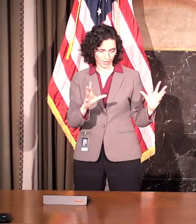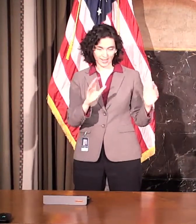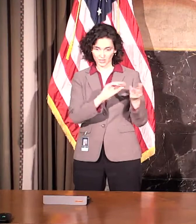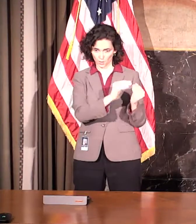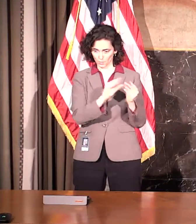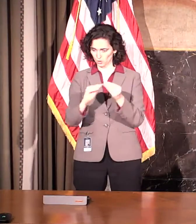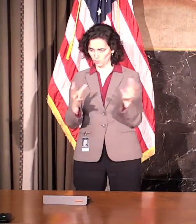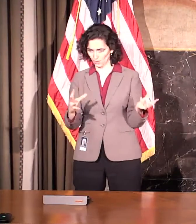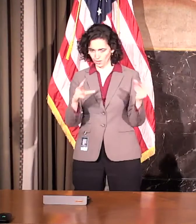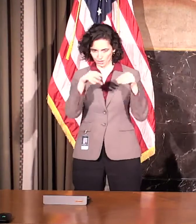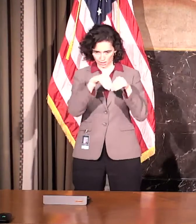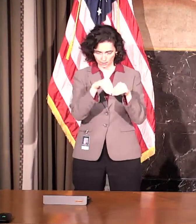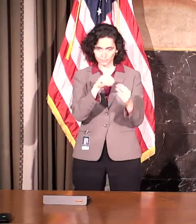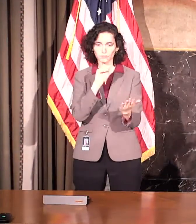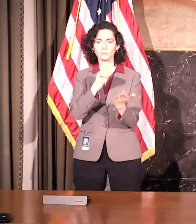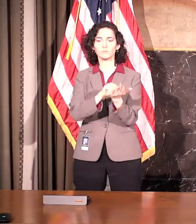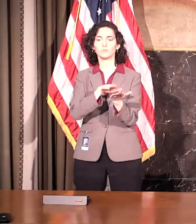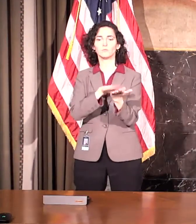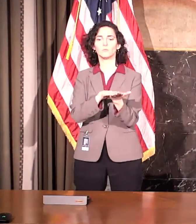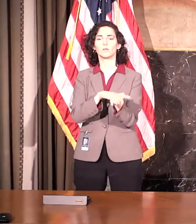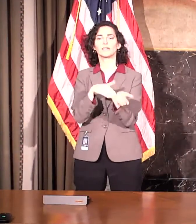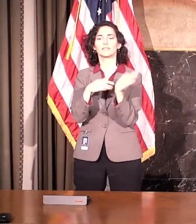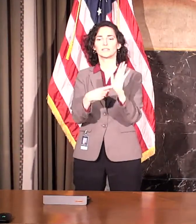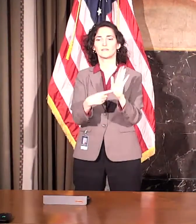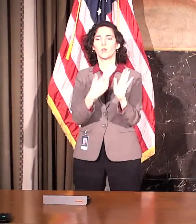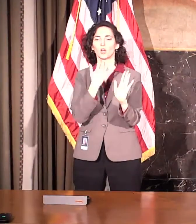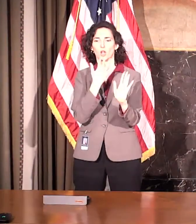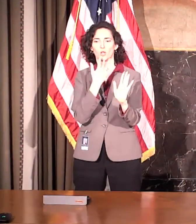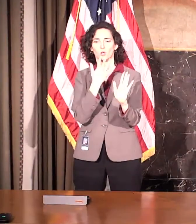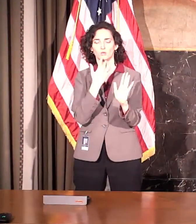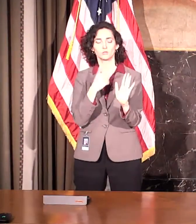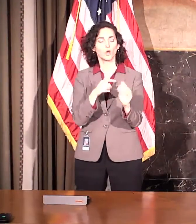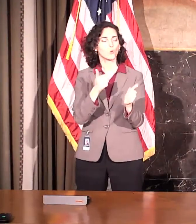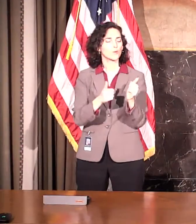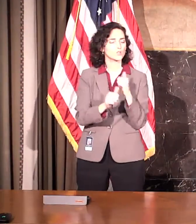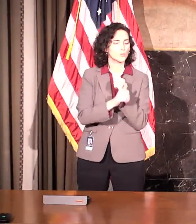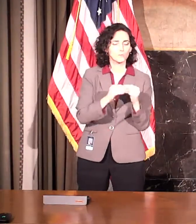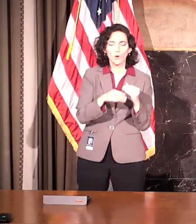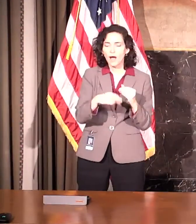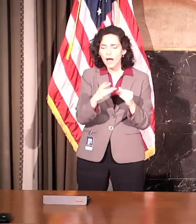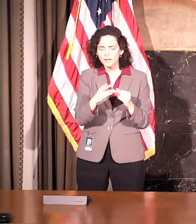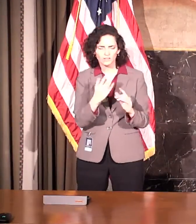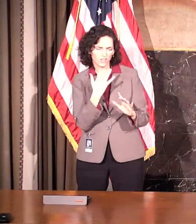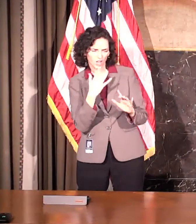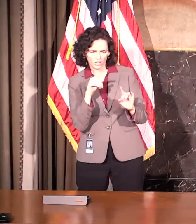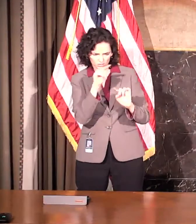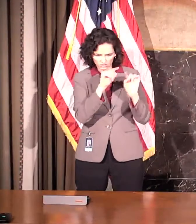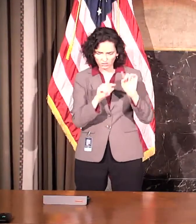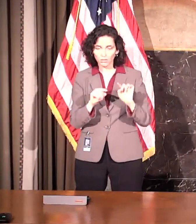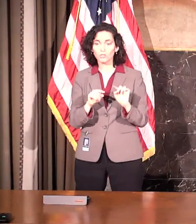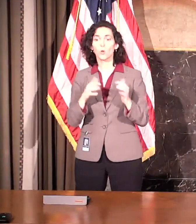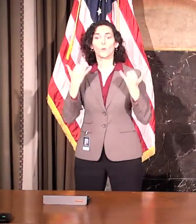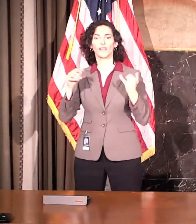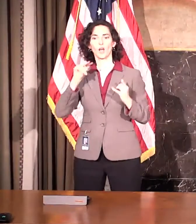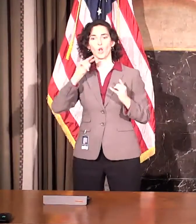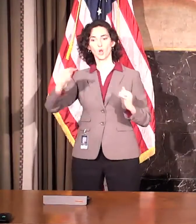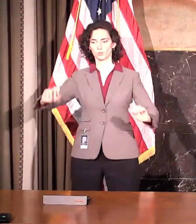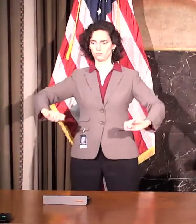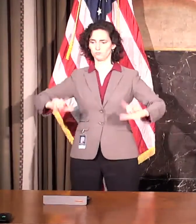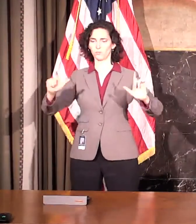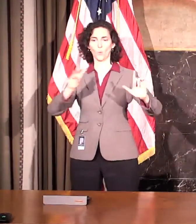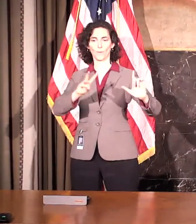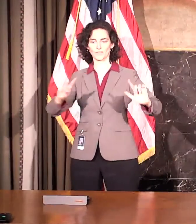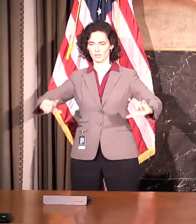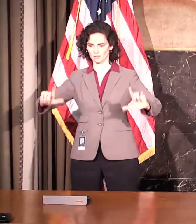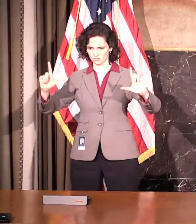color, and the higher of those two is what dictates that color. You might be confused if you look on the dashboard now because the